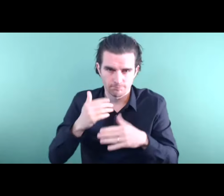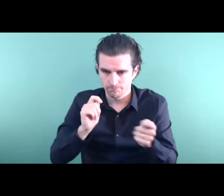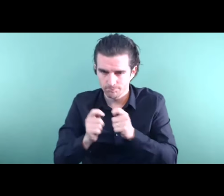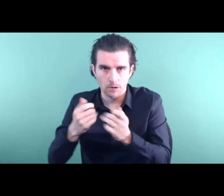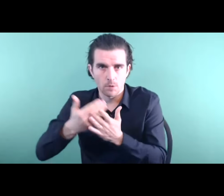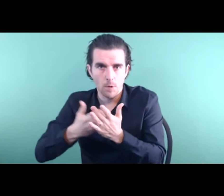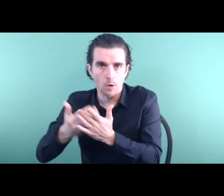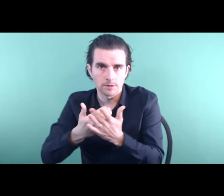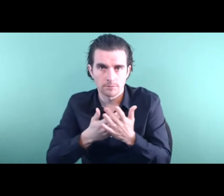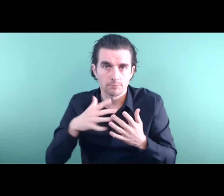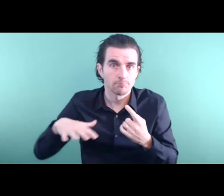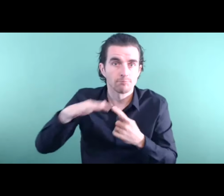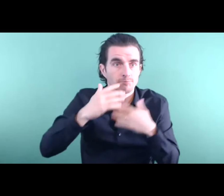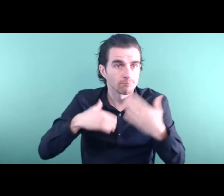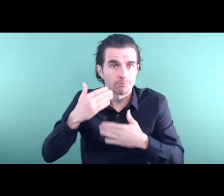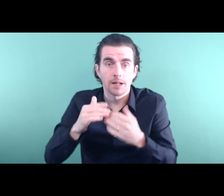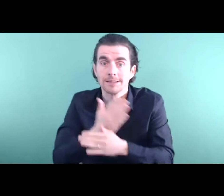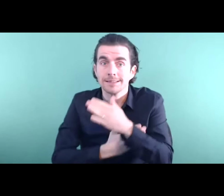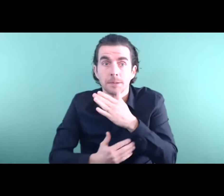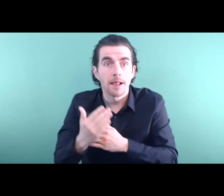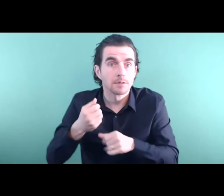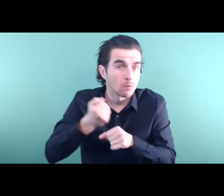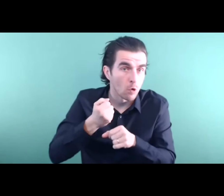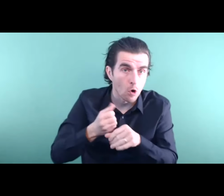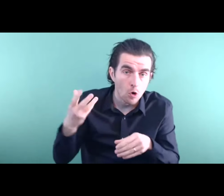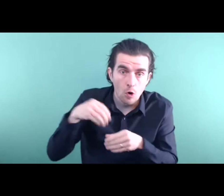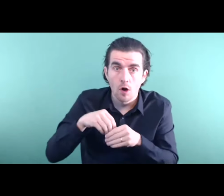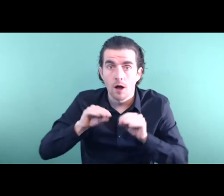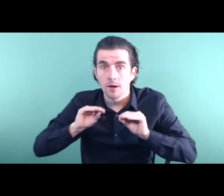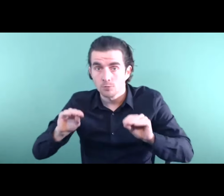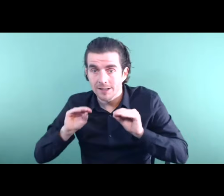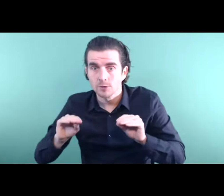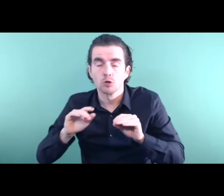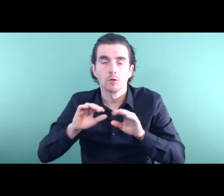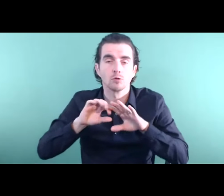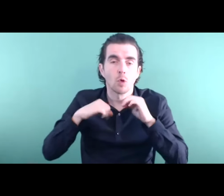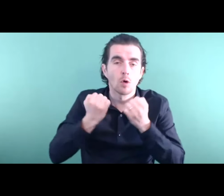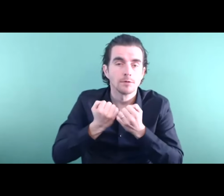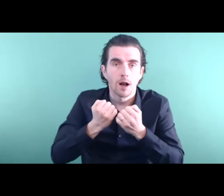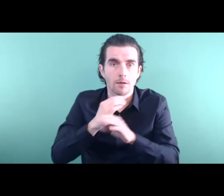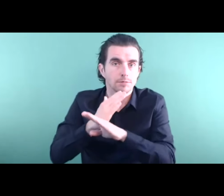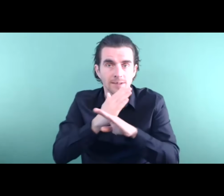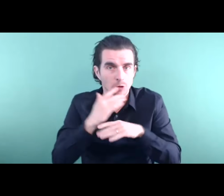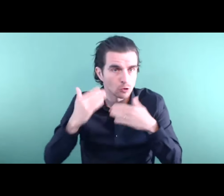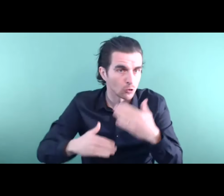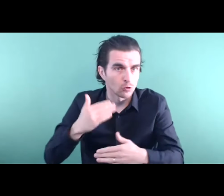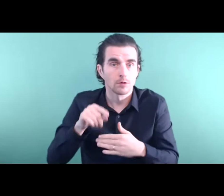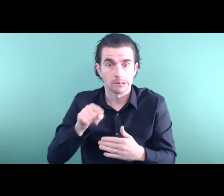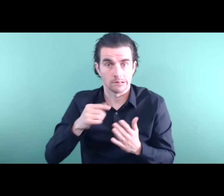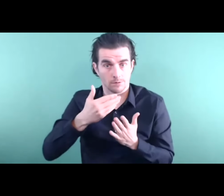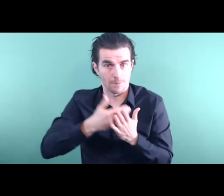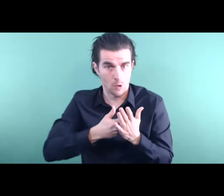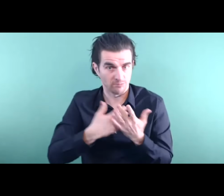this is the end of the EU 2020 strategy, have become real good points of reference for the